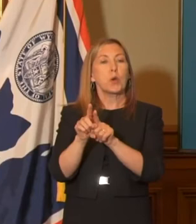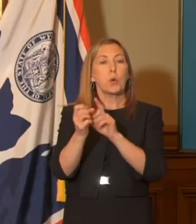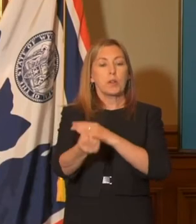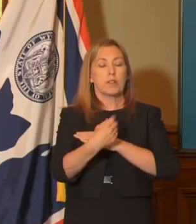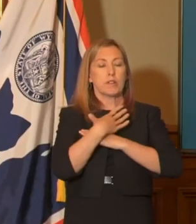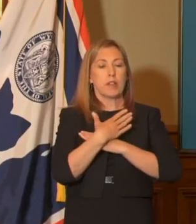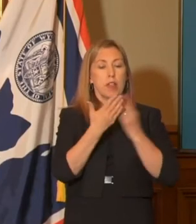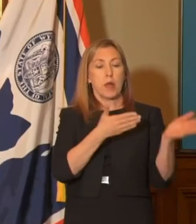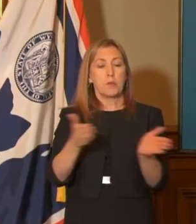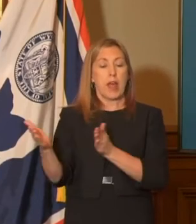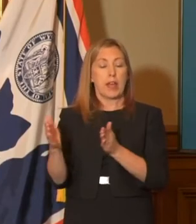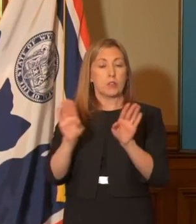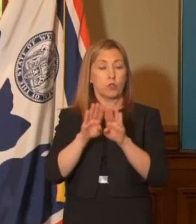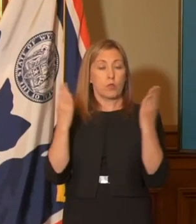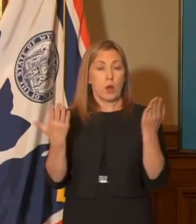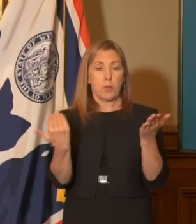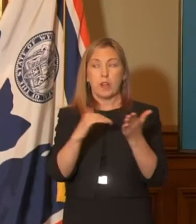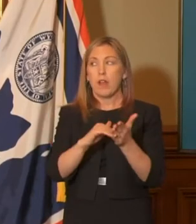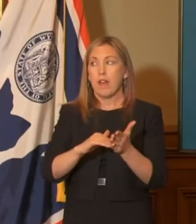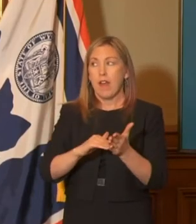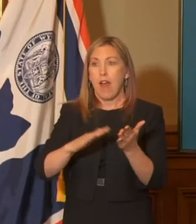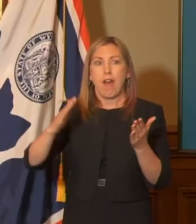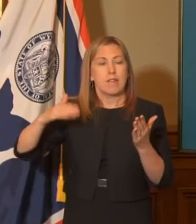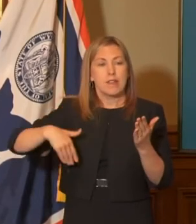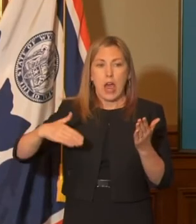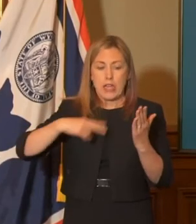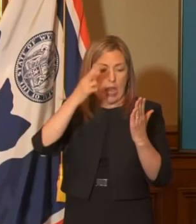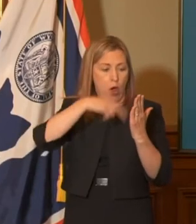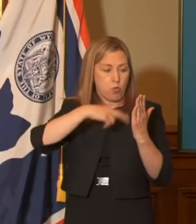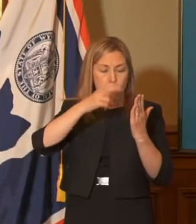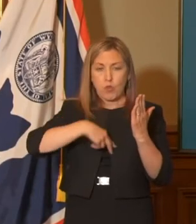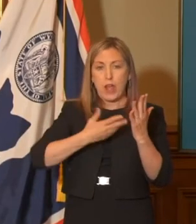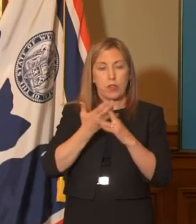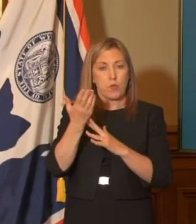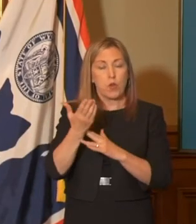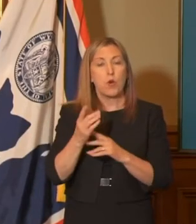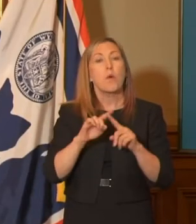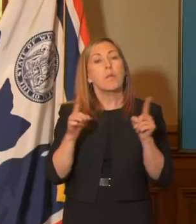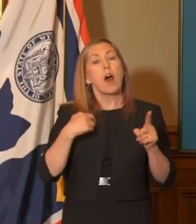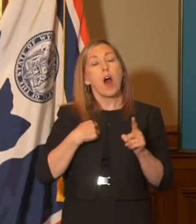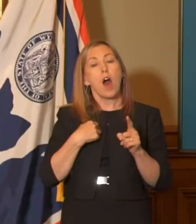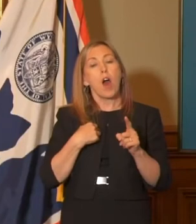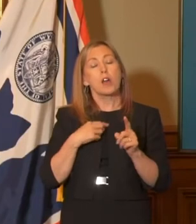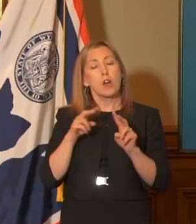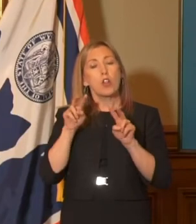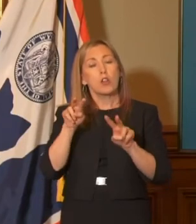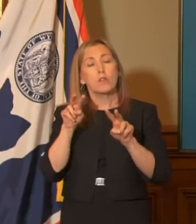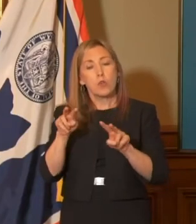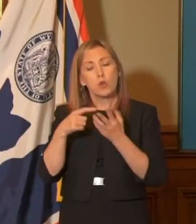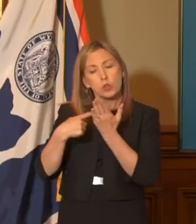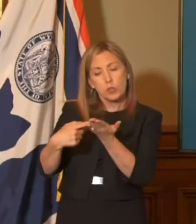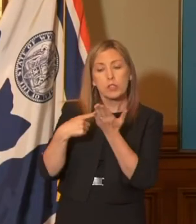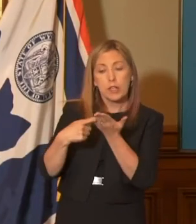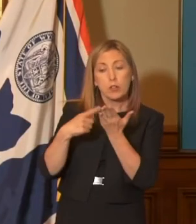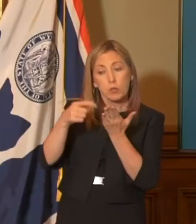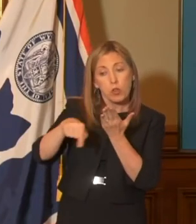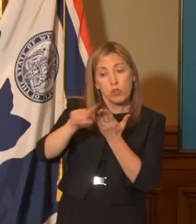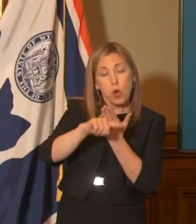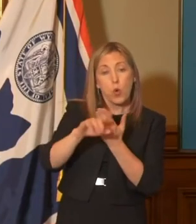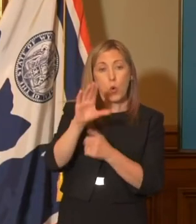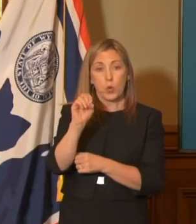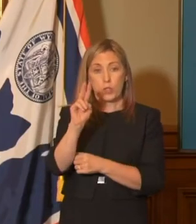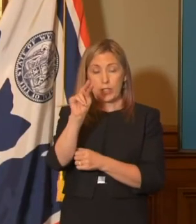for reopening. I haven't gotten all the way through them yet, but look forward to the discussions with those counties on their